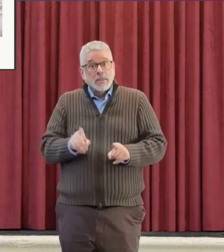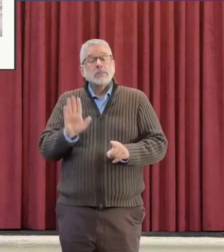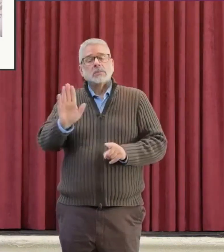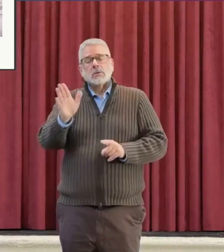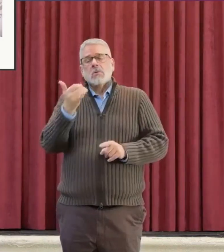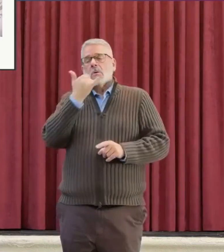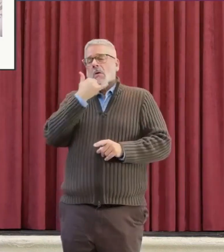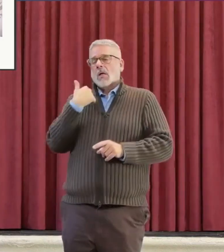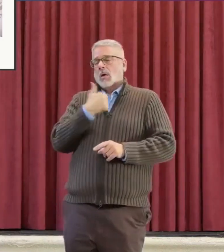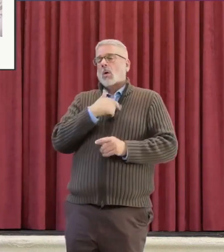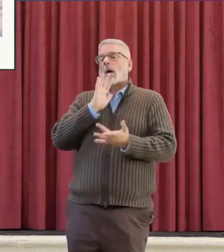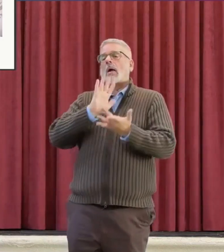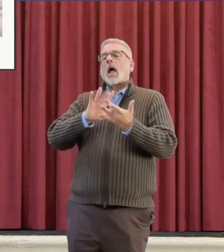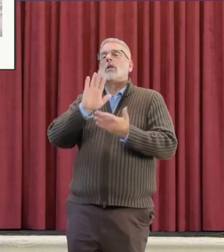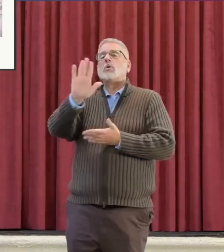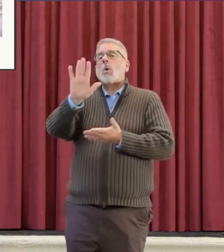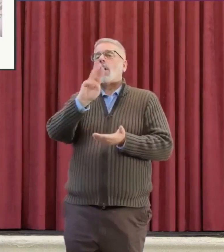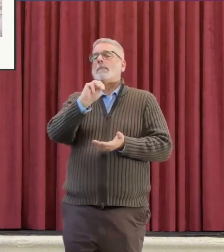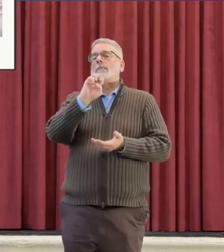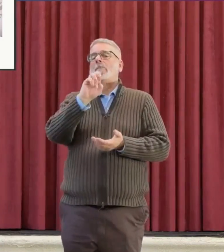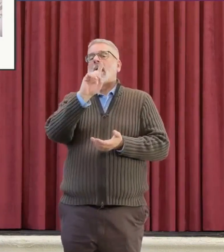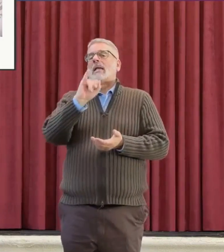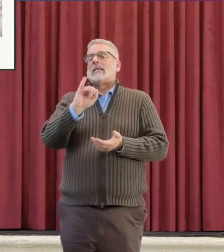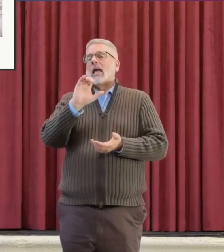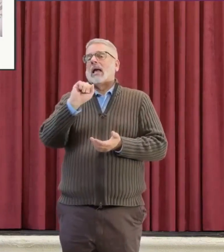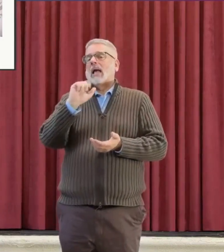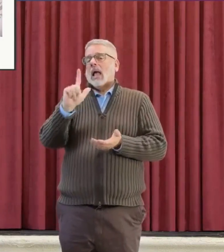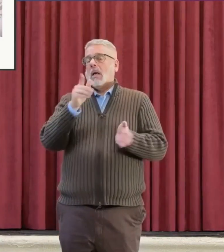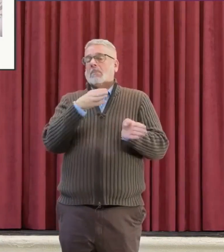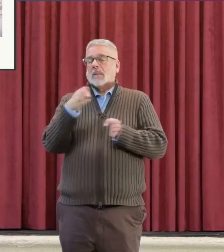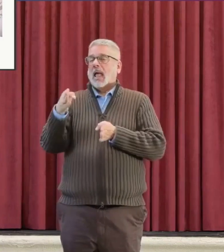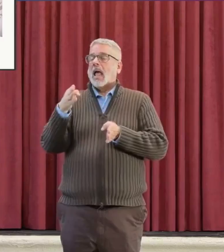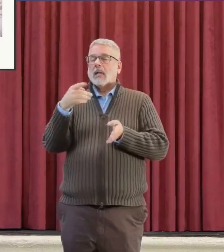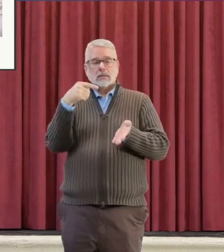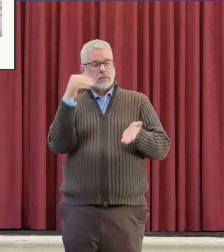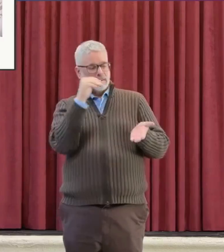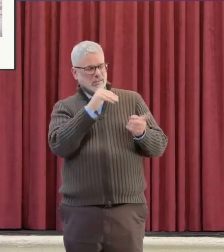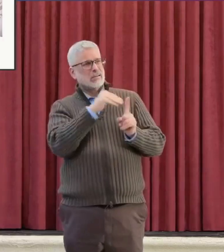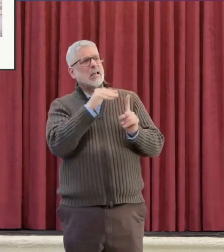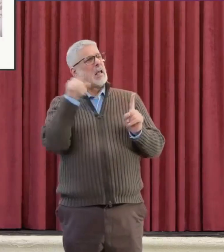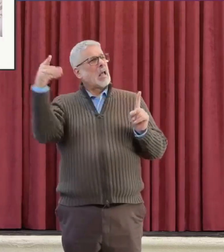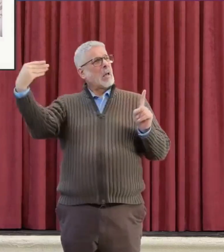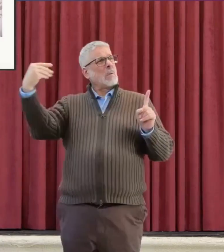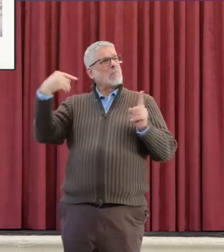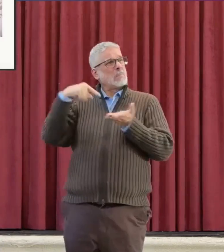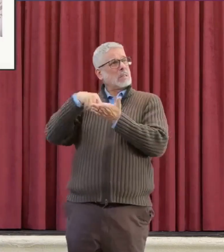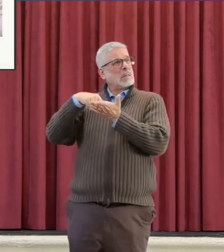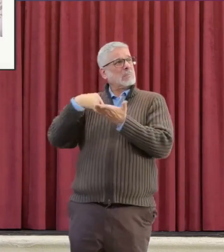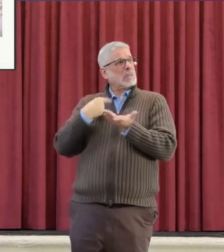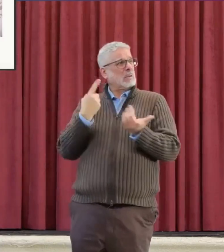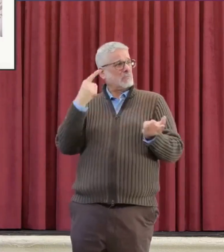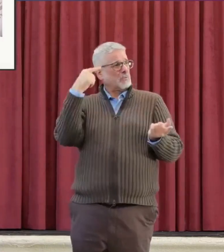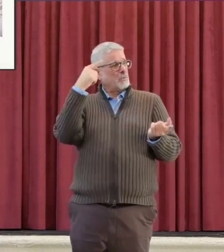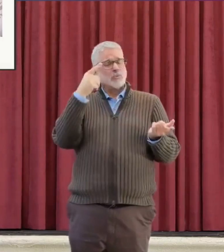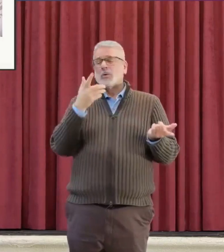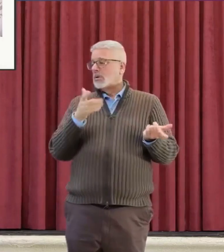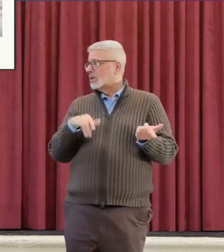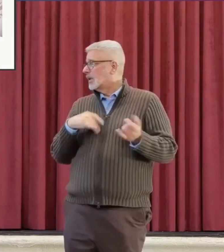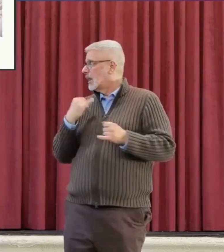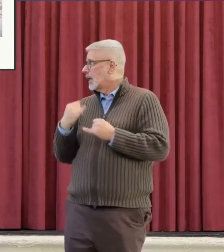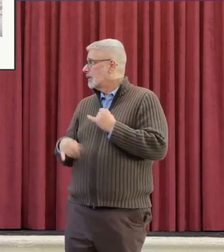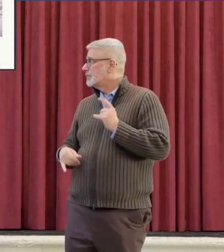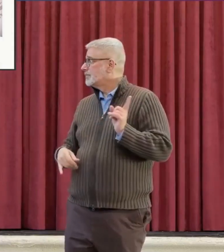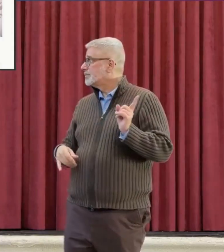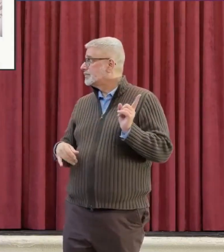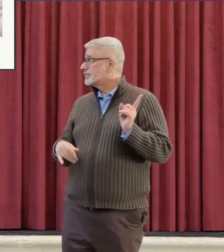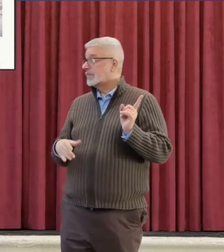call, or you can contact your Medi-Cal plan to ask help. And I think this is the last question. The